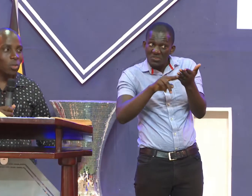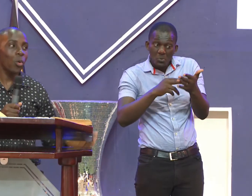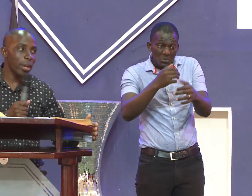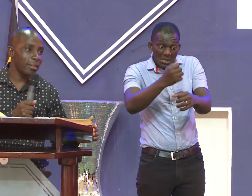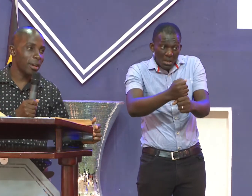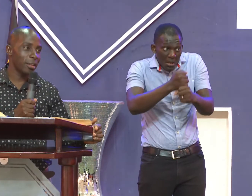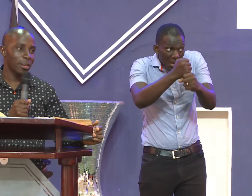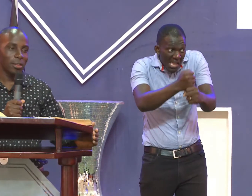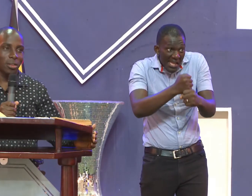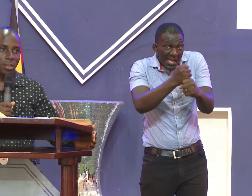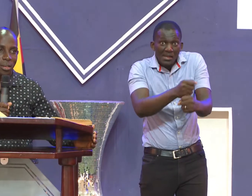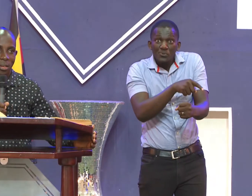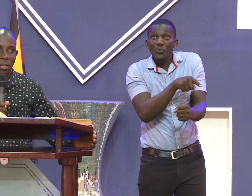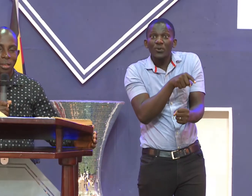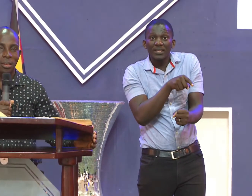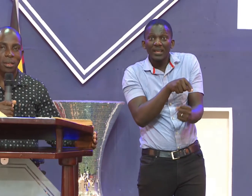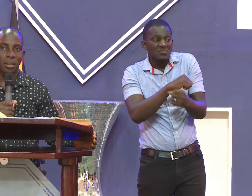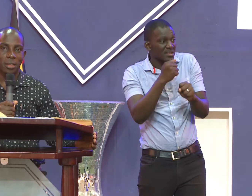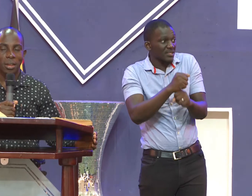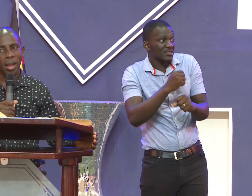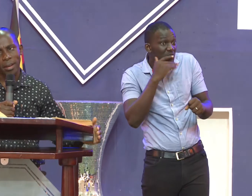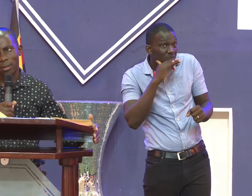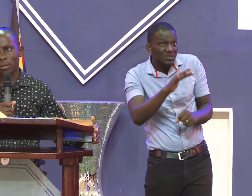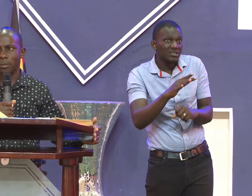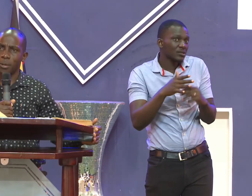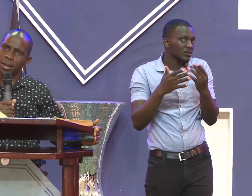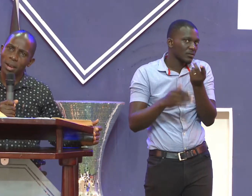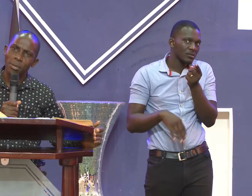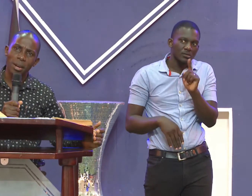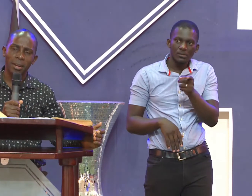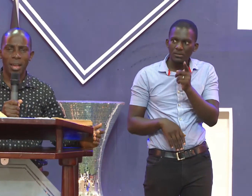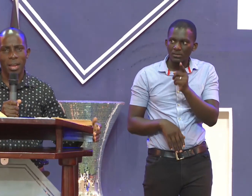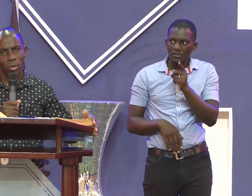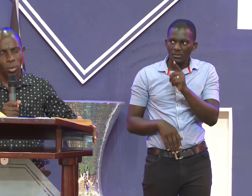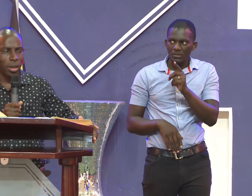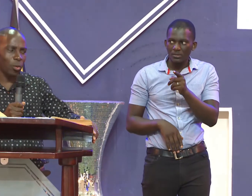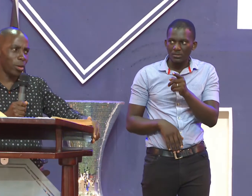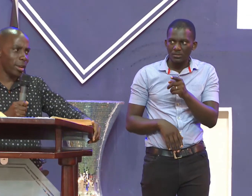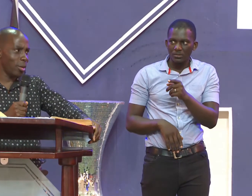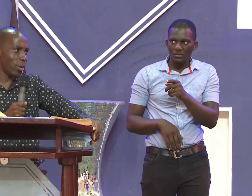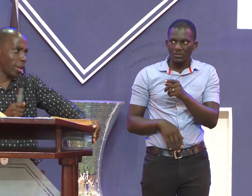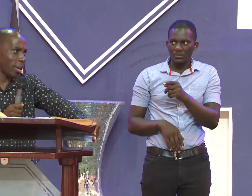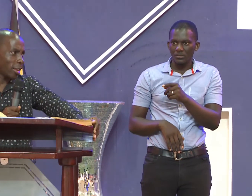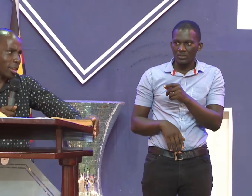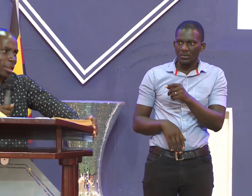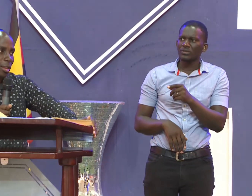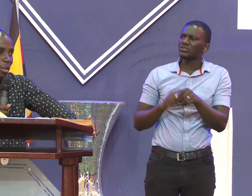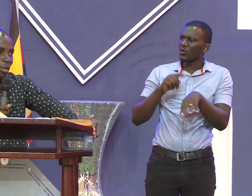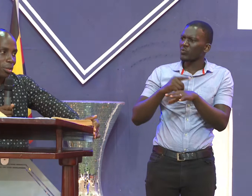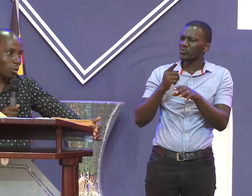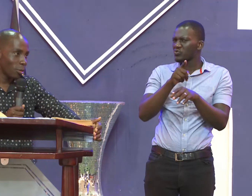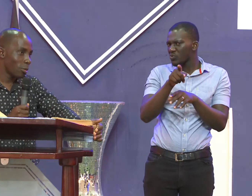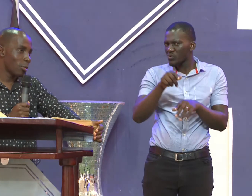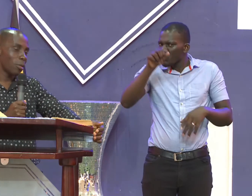donkey, najogeza, and he makes us to speak, kakati watambula nasanga endogoyi neyogera. And for